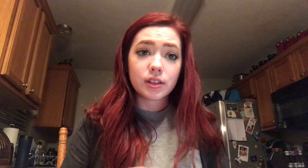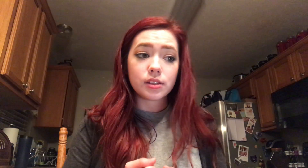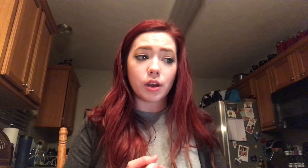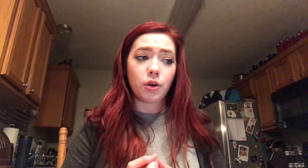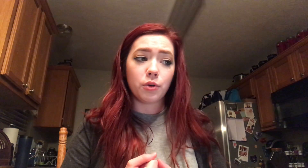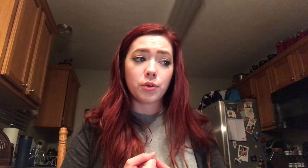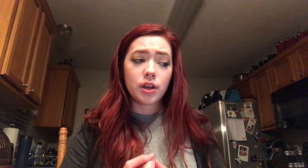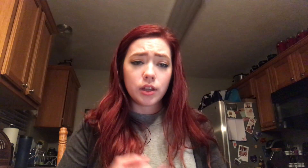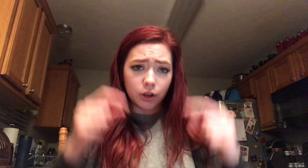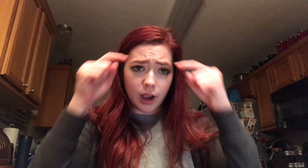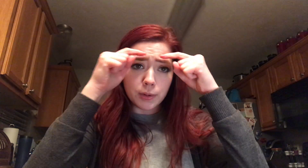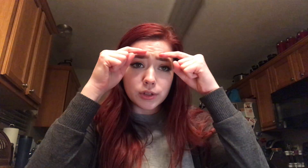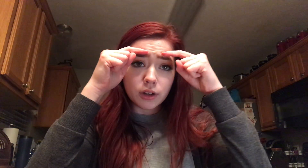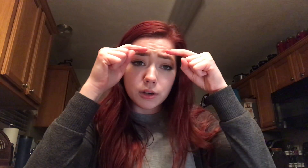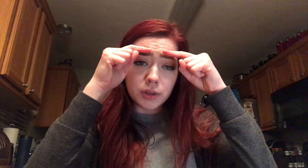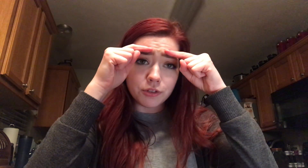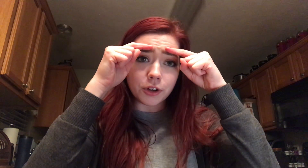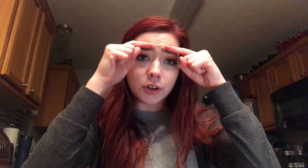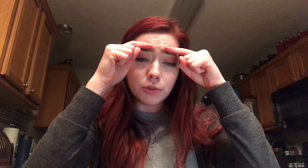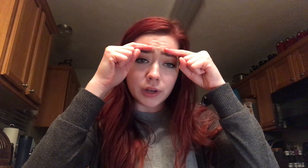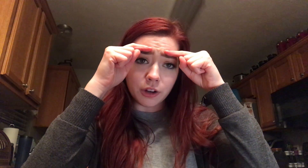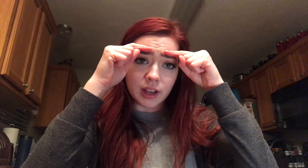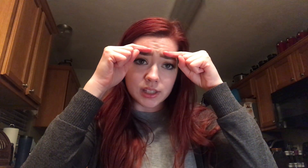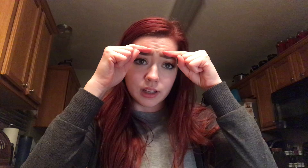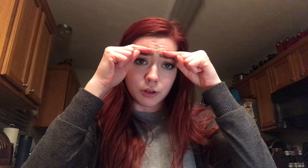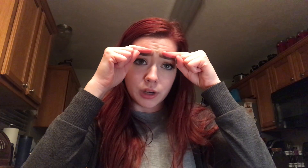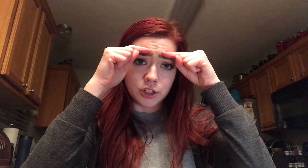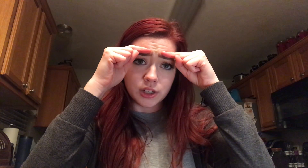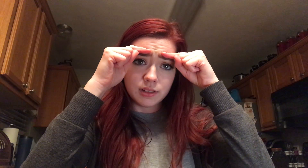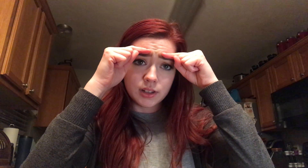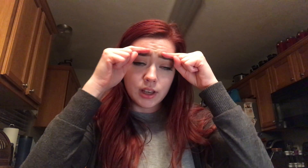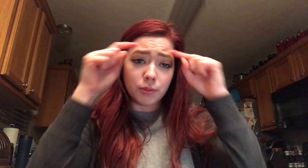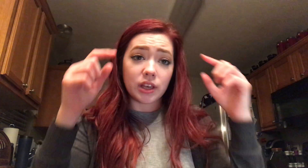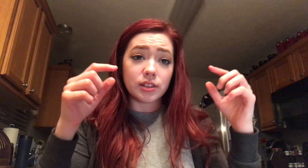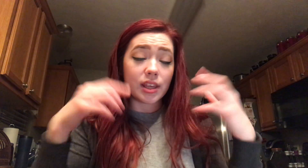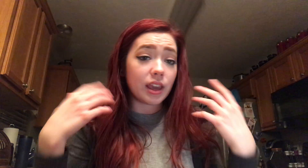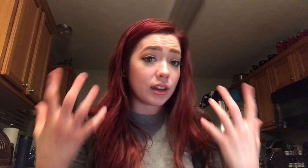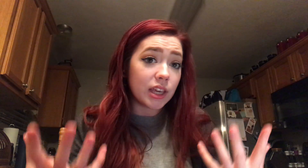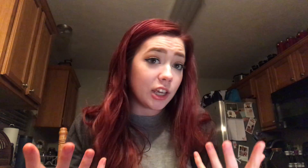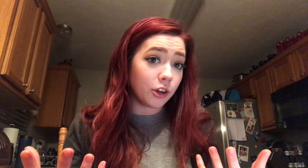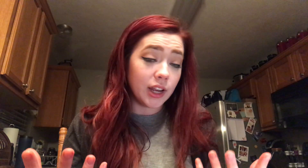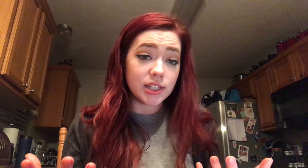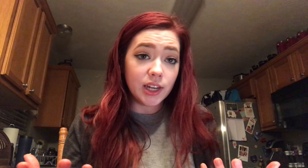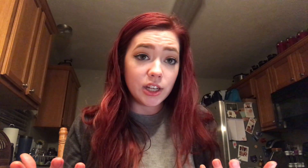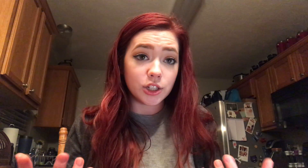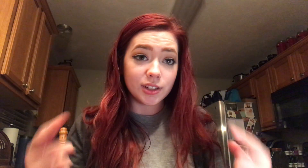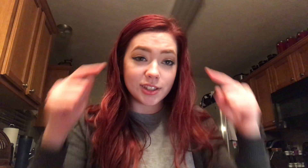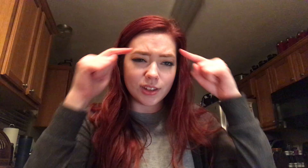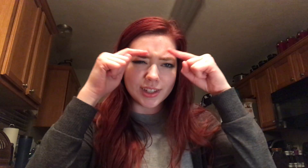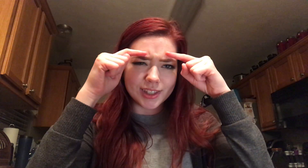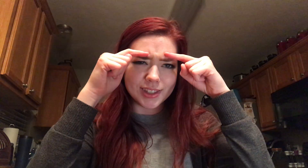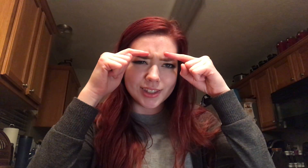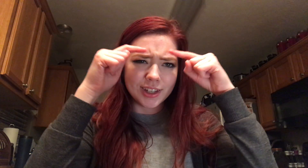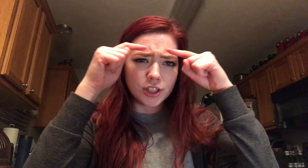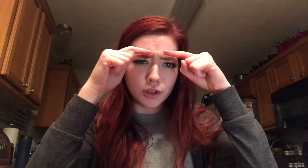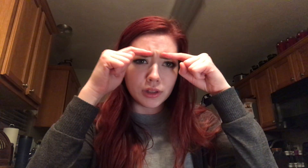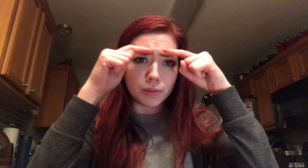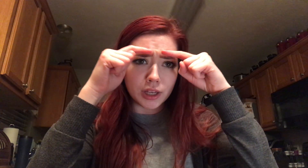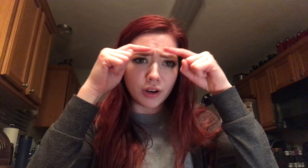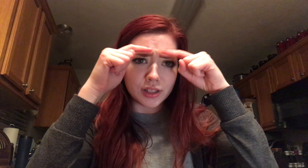So your eyebrows are going to be furrowed when you're asking a question because they can't hear intonation. So this is showing them that you're asking